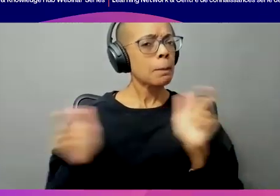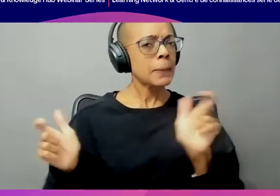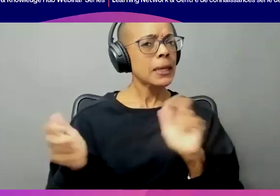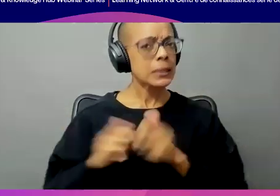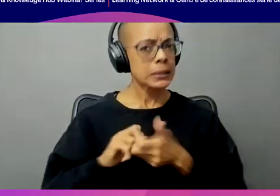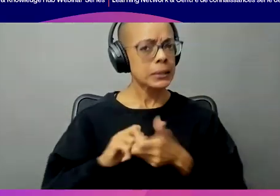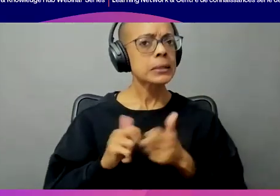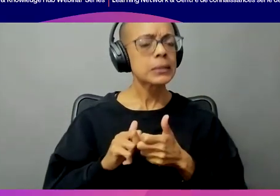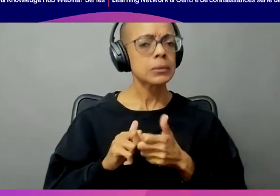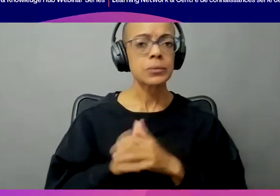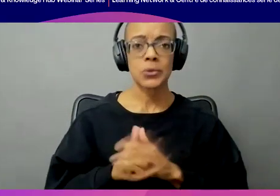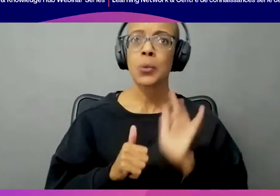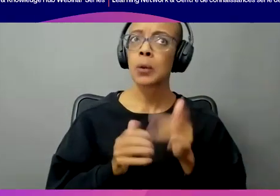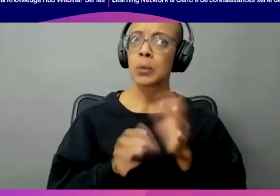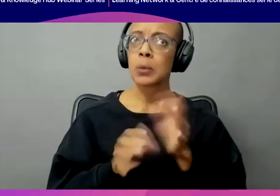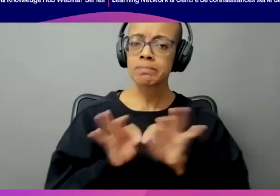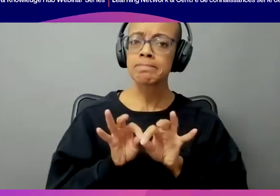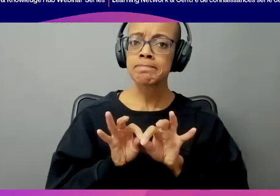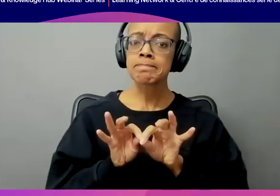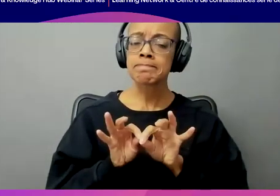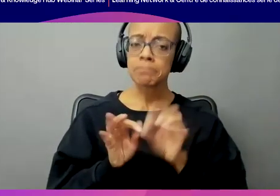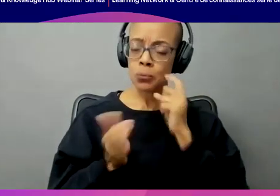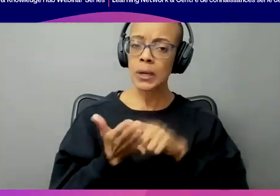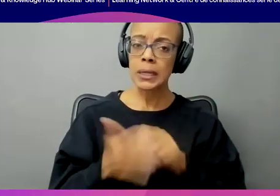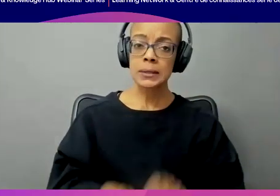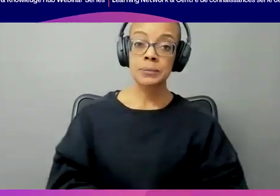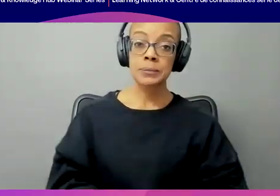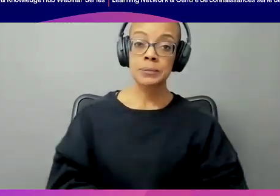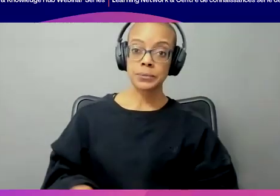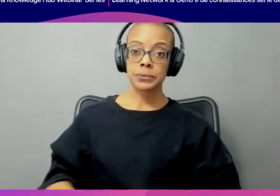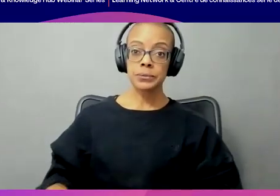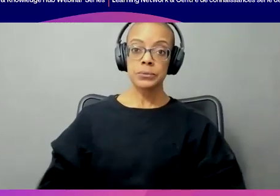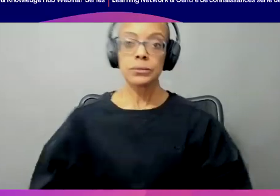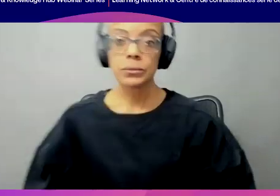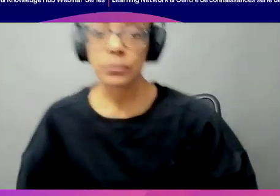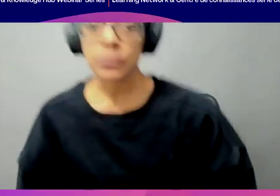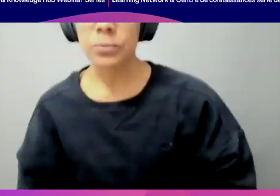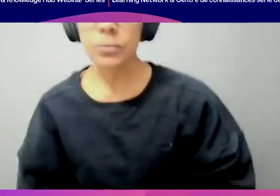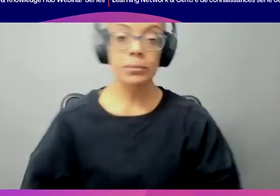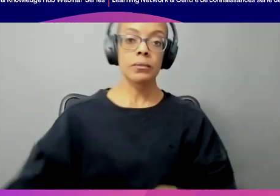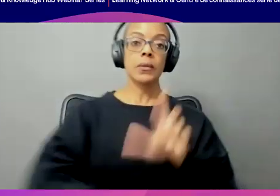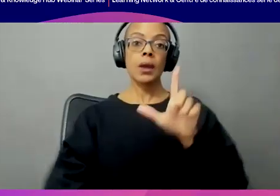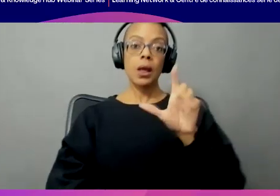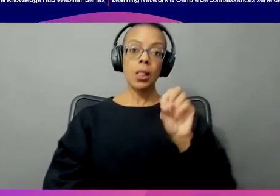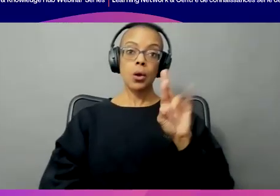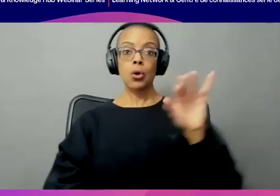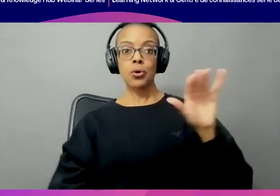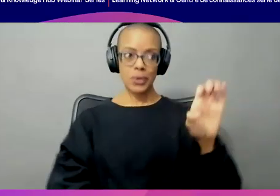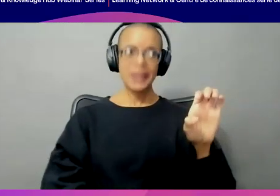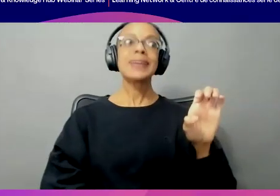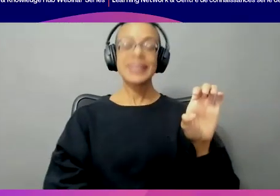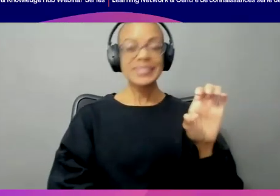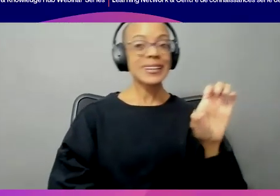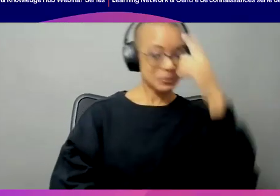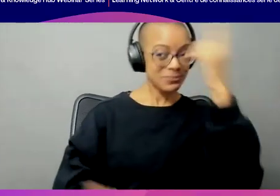very seriously. Yeah, I could just add to that. Everything Katrina said is a fear and a worry